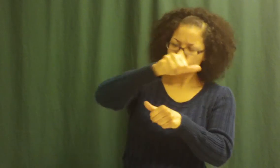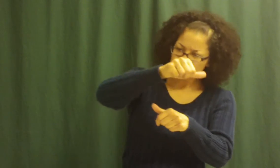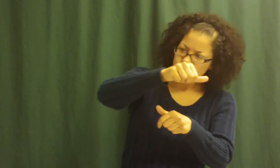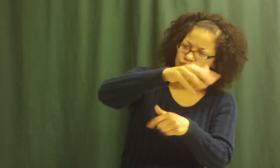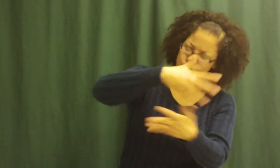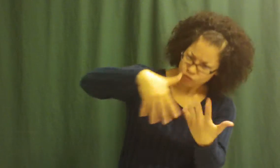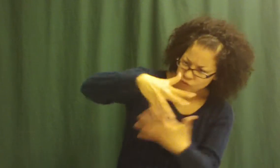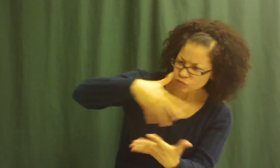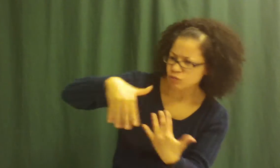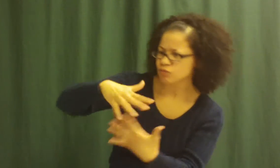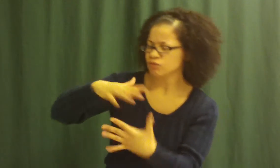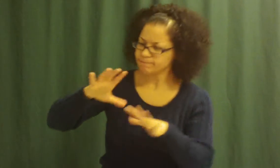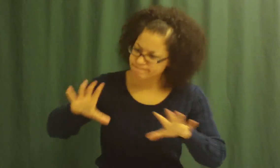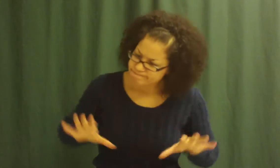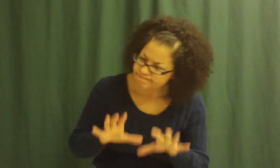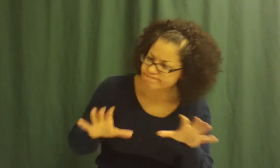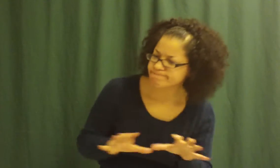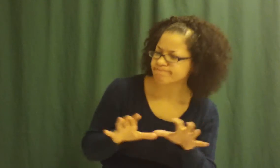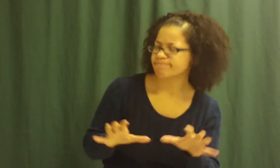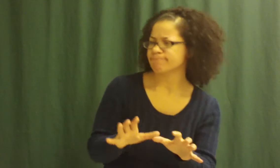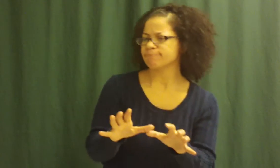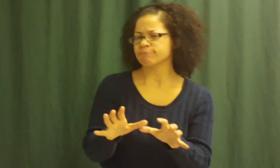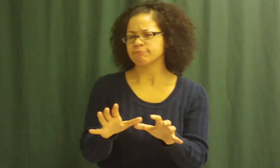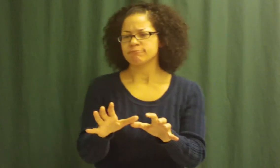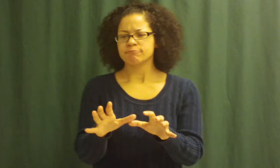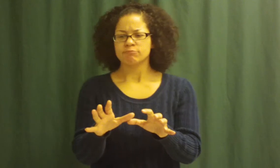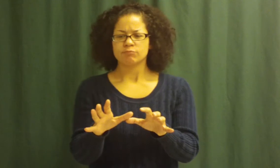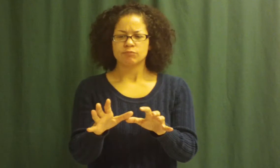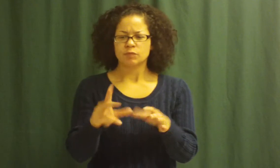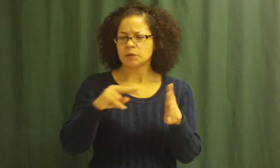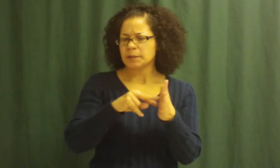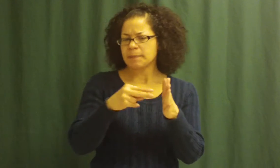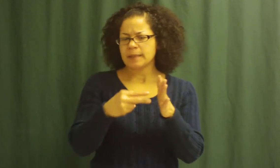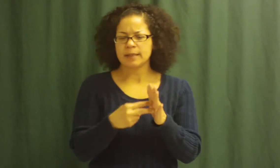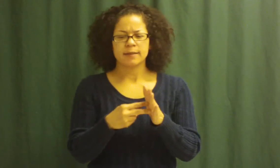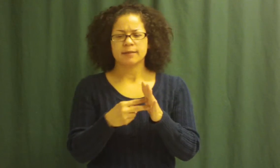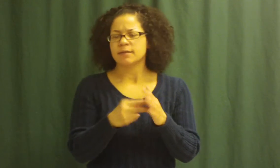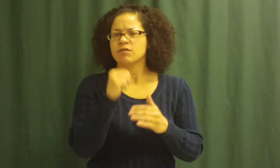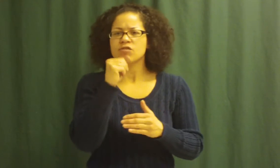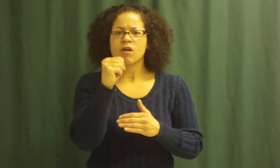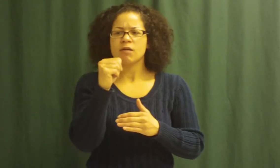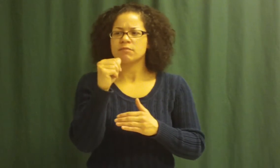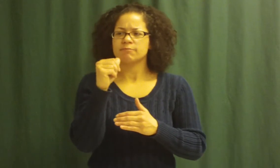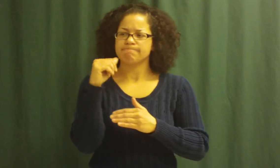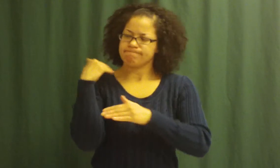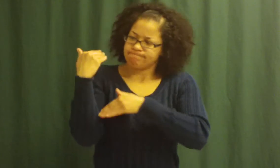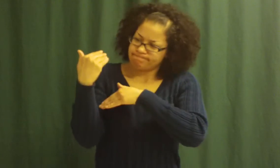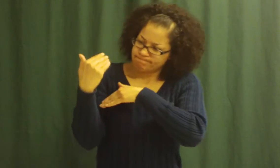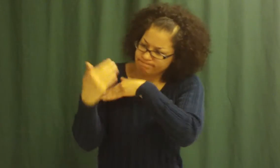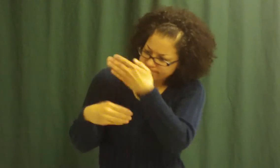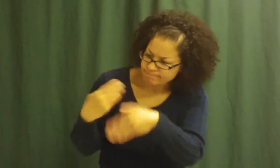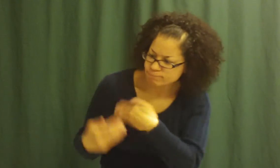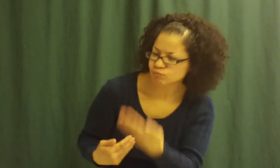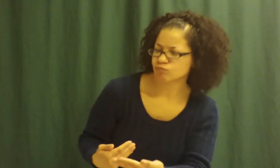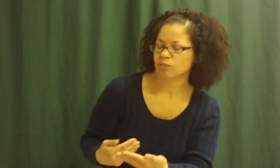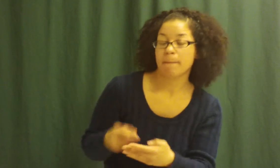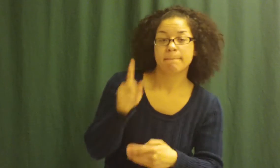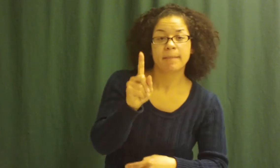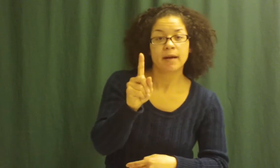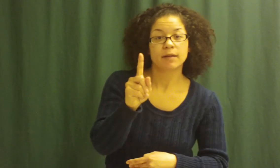contexts. That is, behavior is not genetically driven, but socially learned.